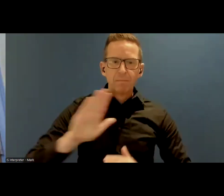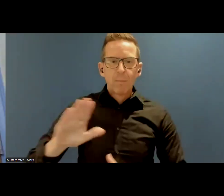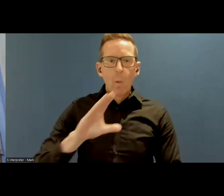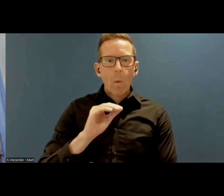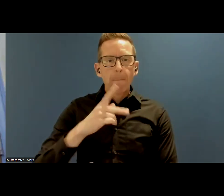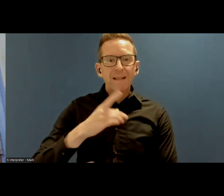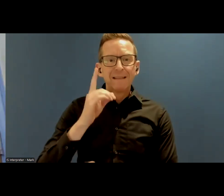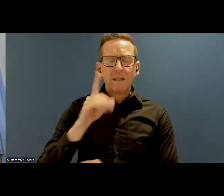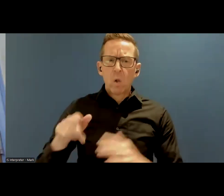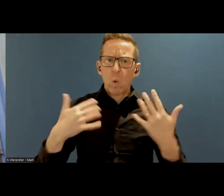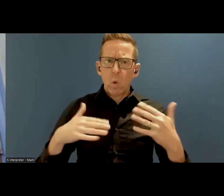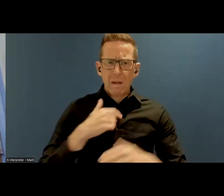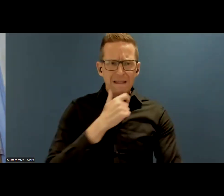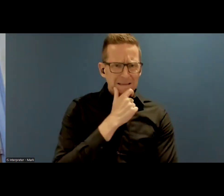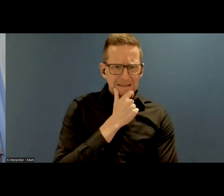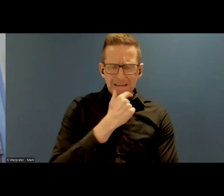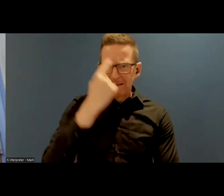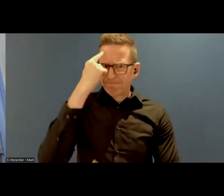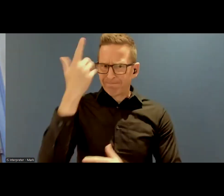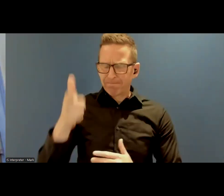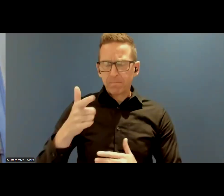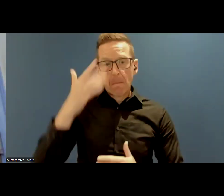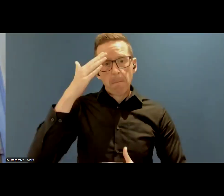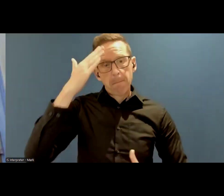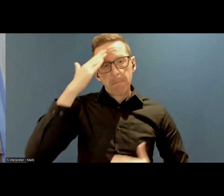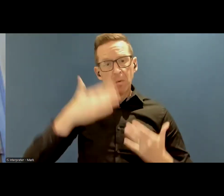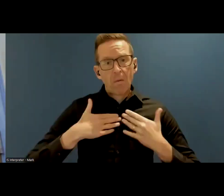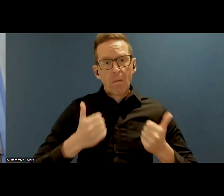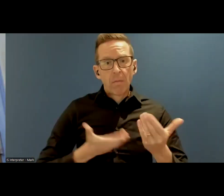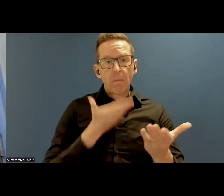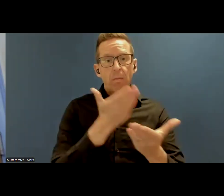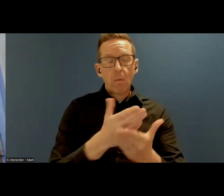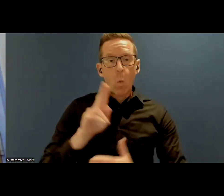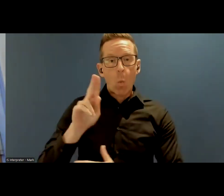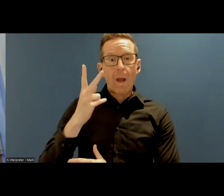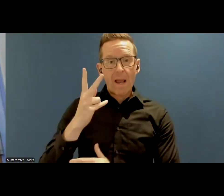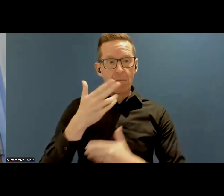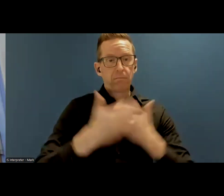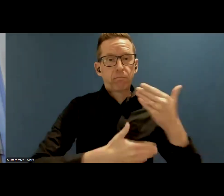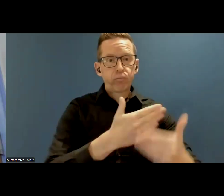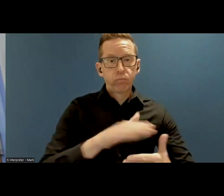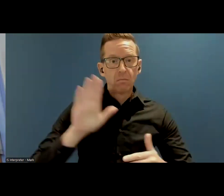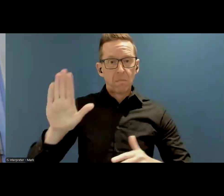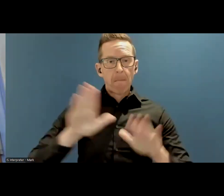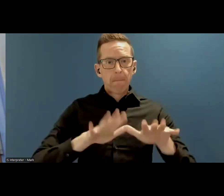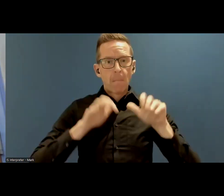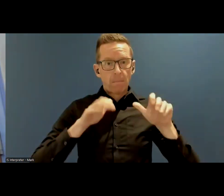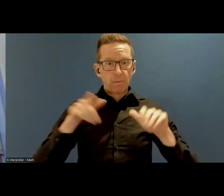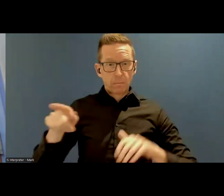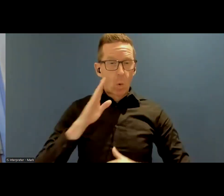concerned about the mental health bill, which is currently progressing through the UK Parliament. The